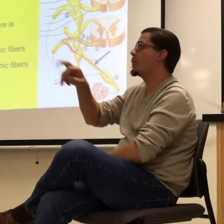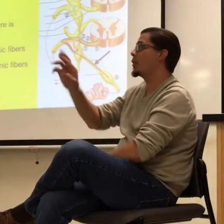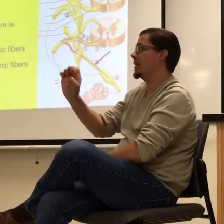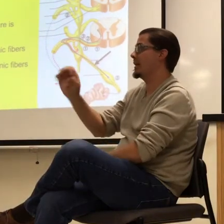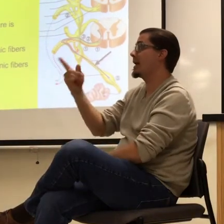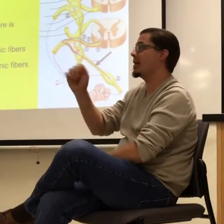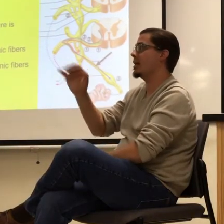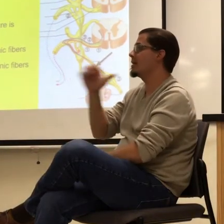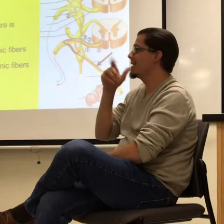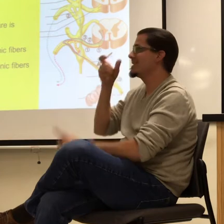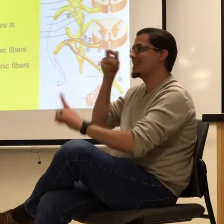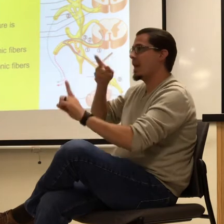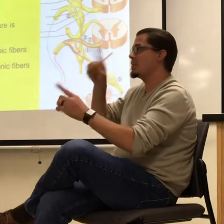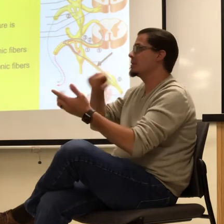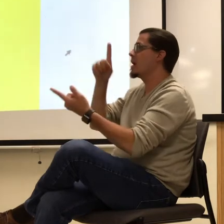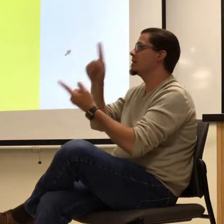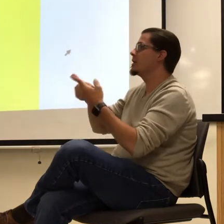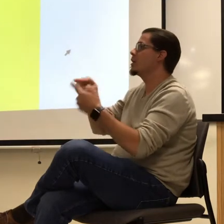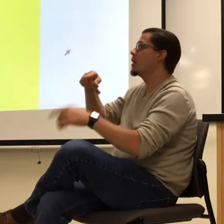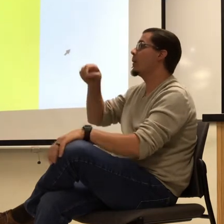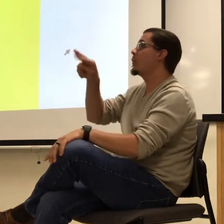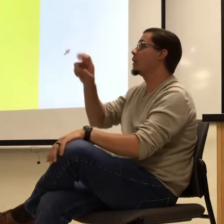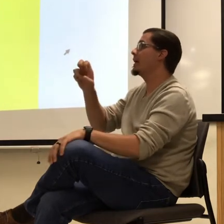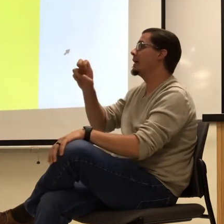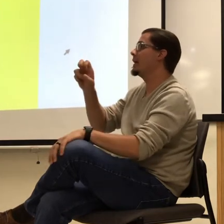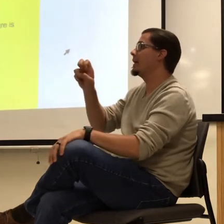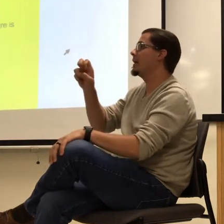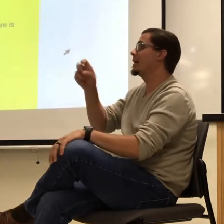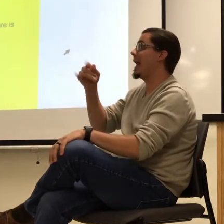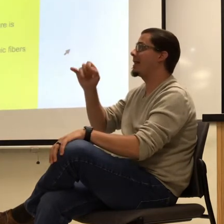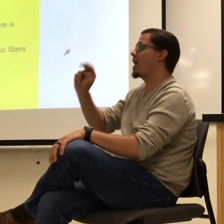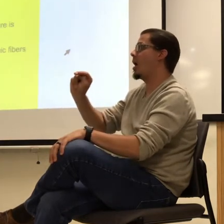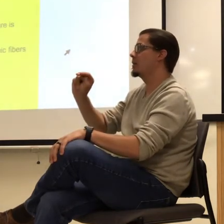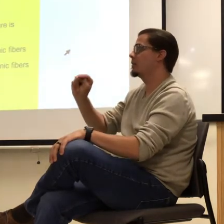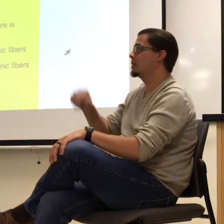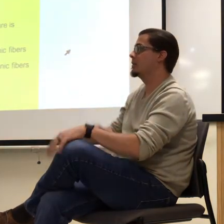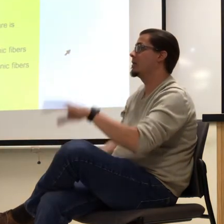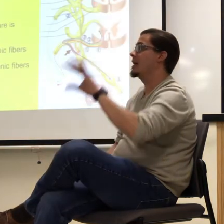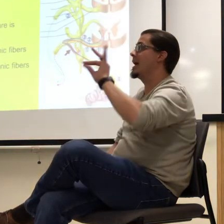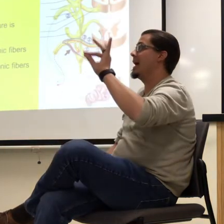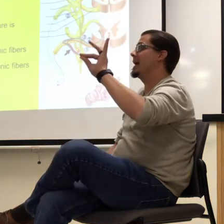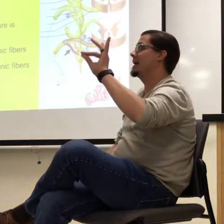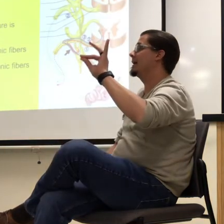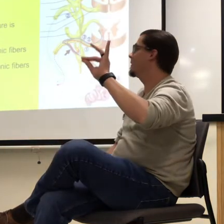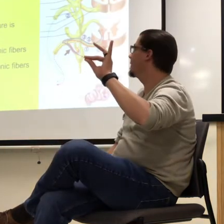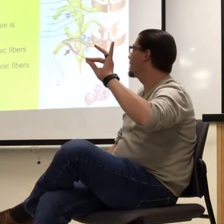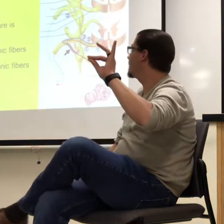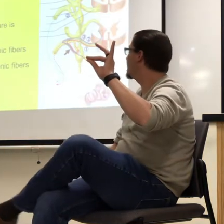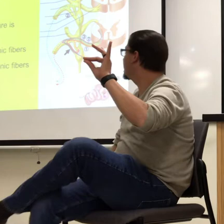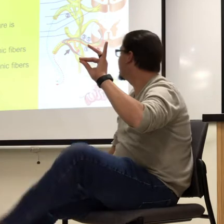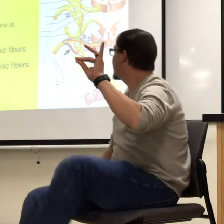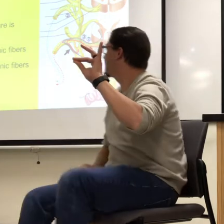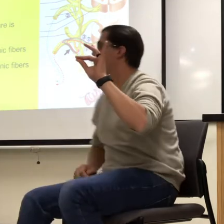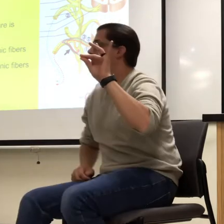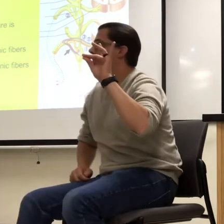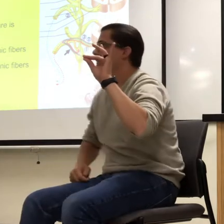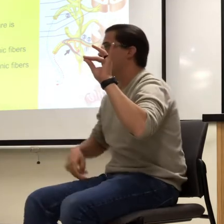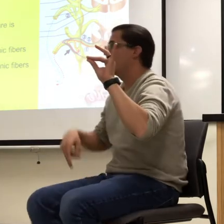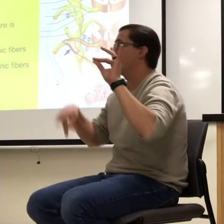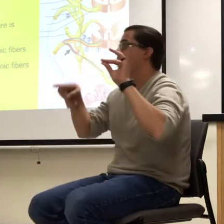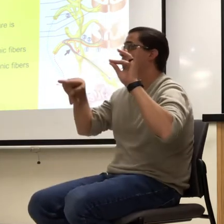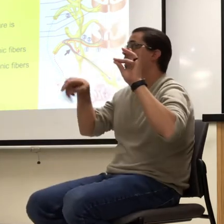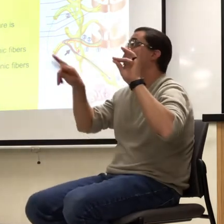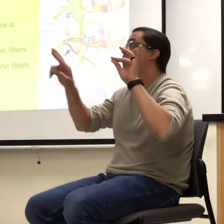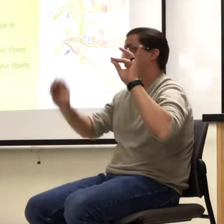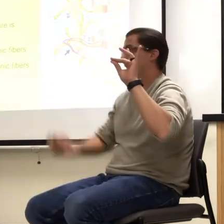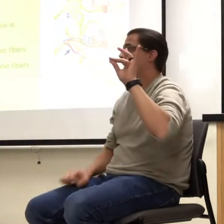doesn't synapse till it gets to the prevertebral ganglion. Number eight, this structure is carrying